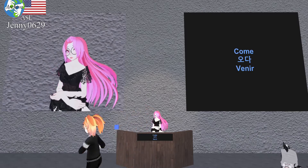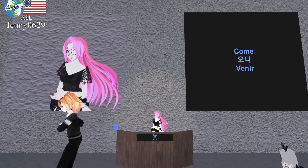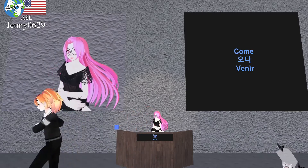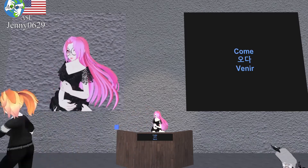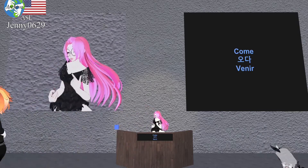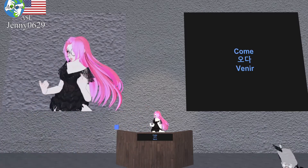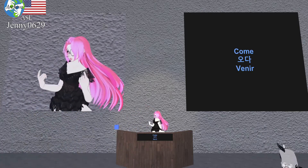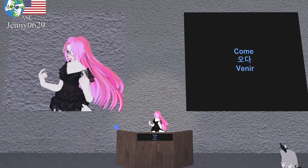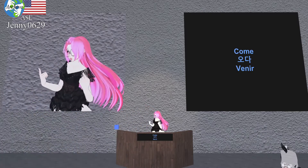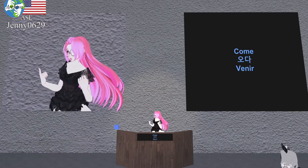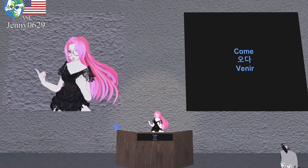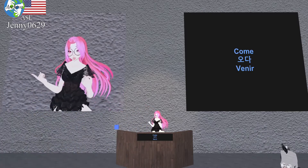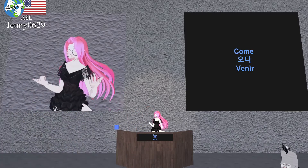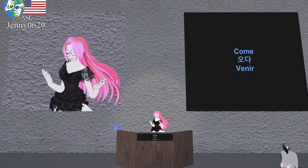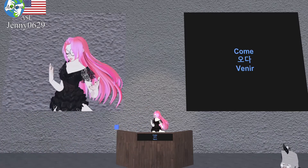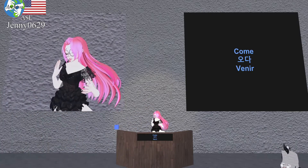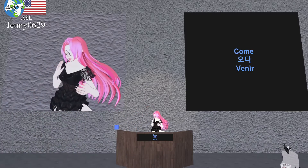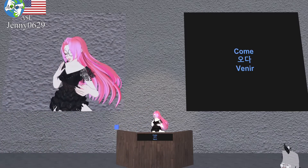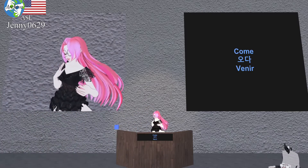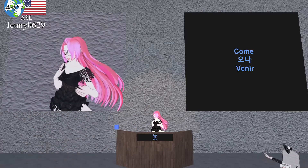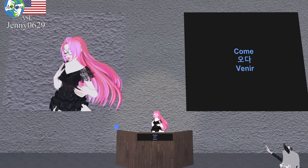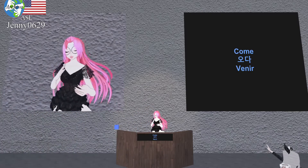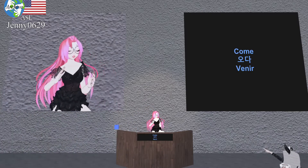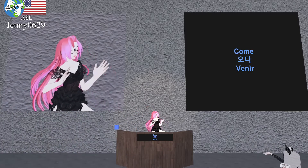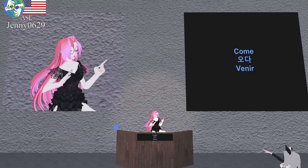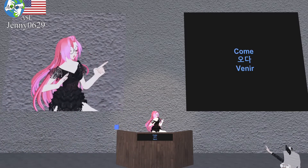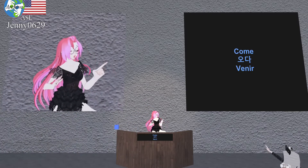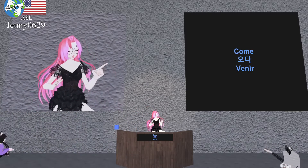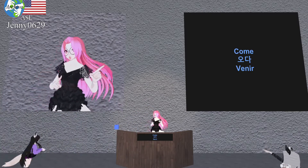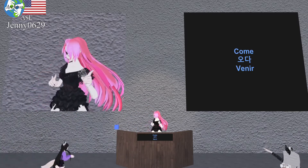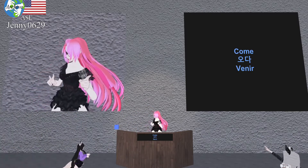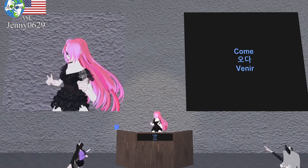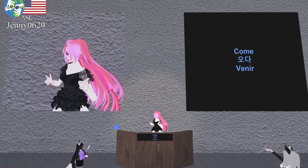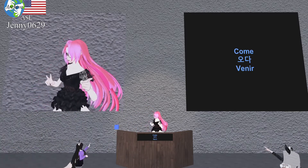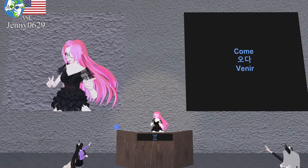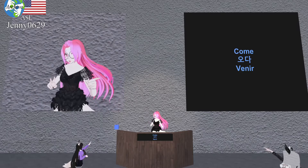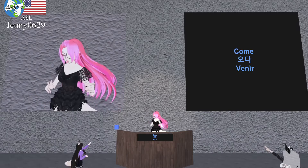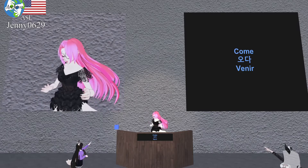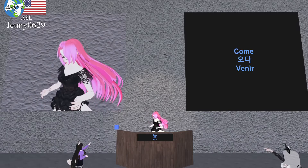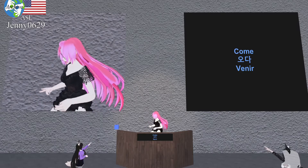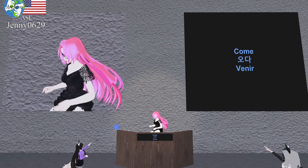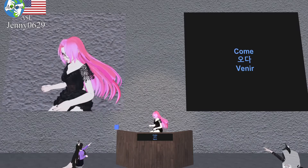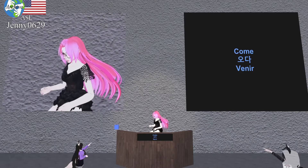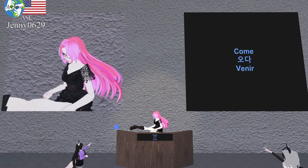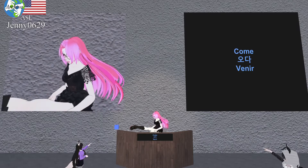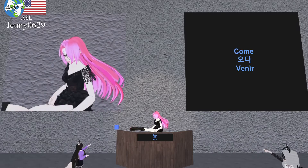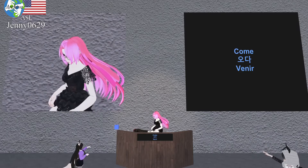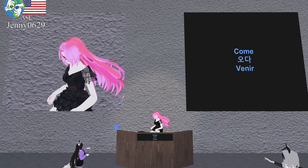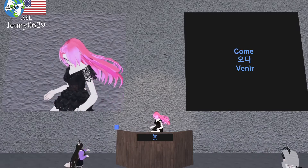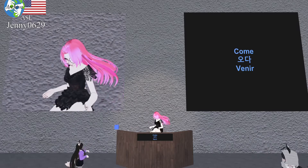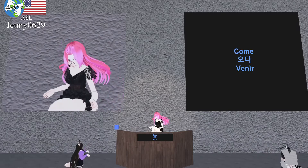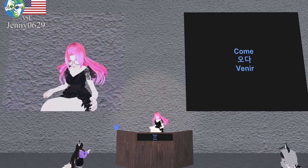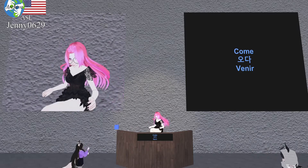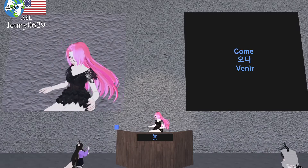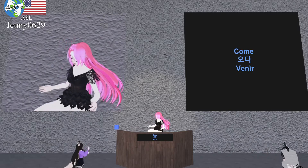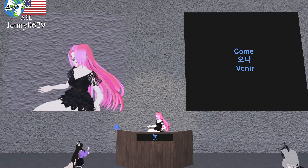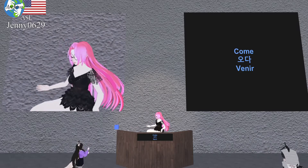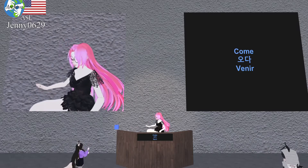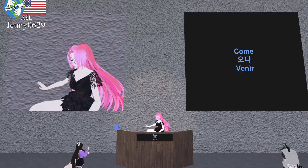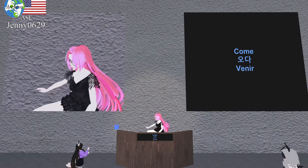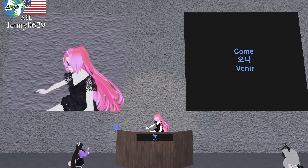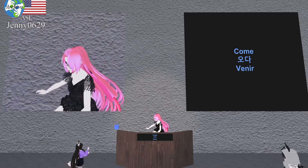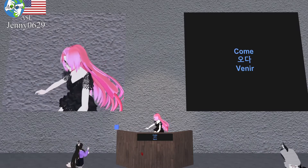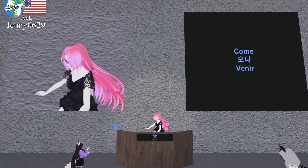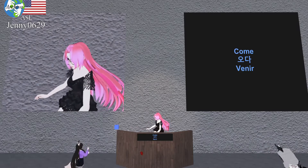No problem. See, any other questions? Could be about anything. Could be about deaf culture. Oh, hello. What's up? Oh, there goes my